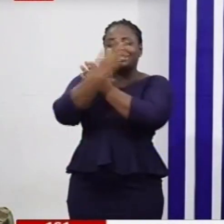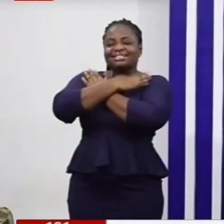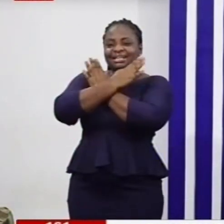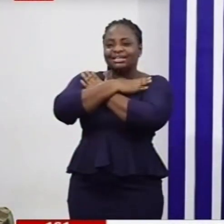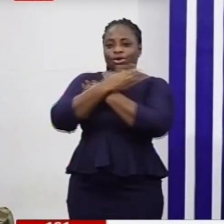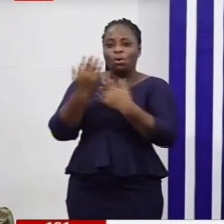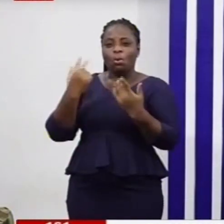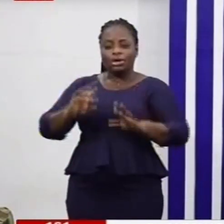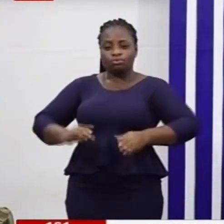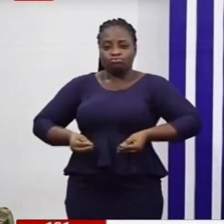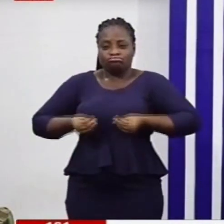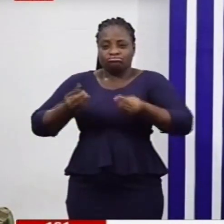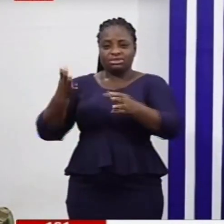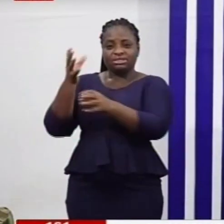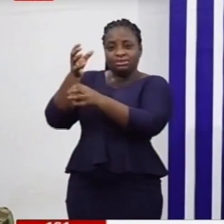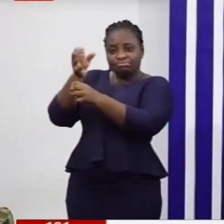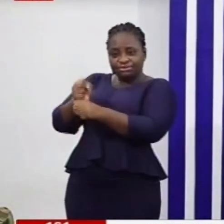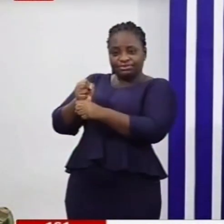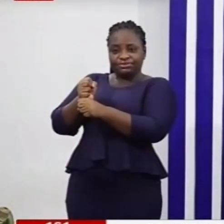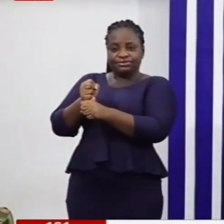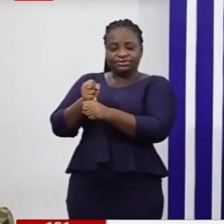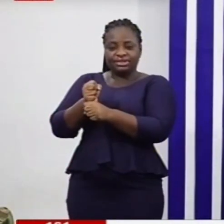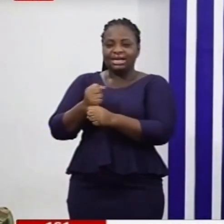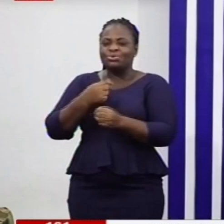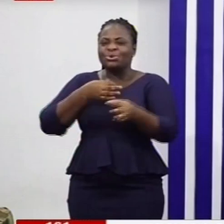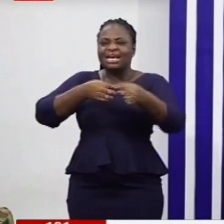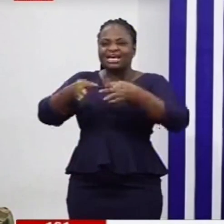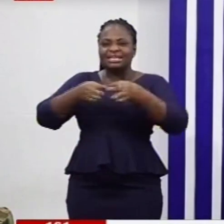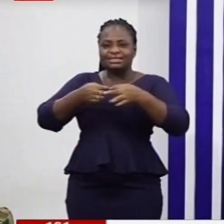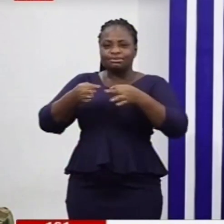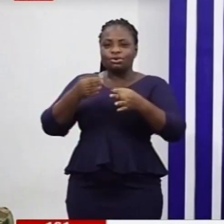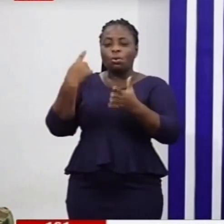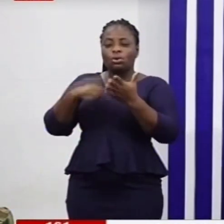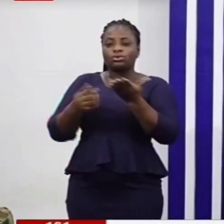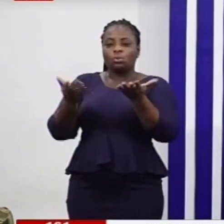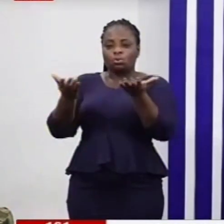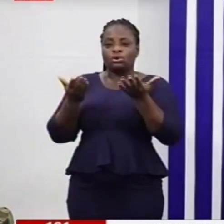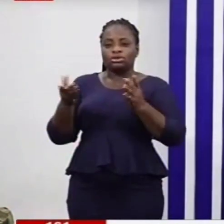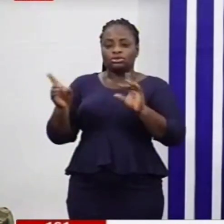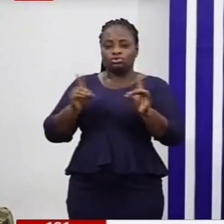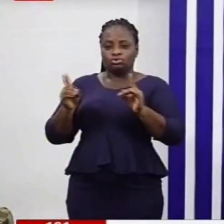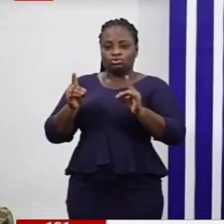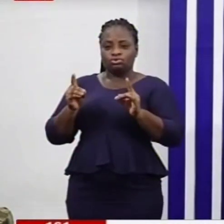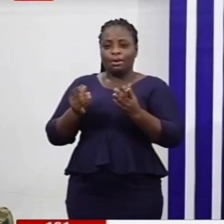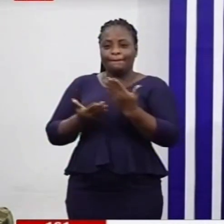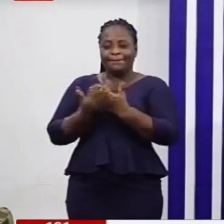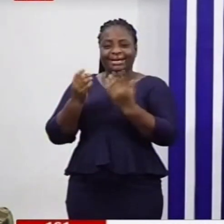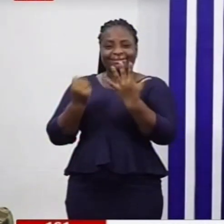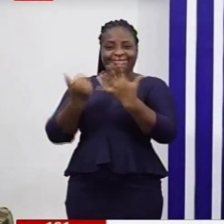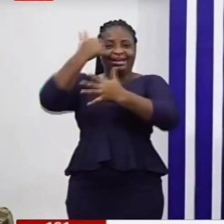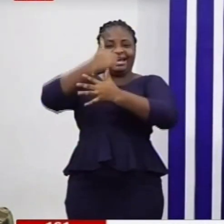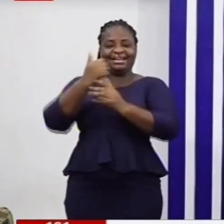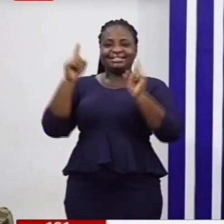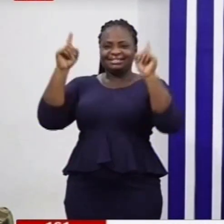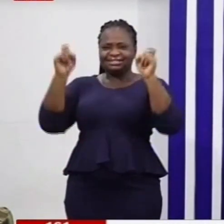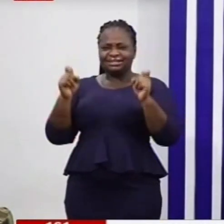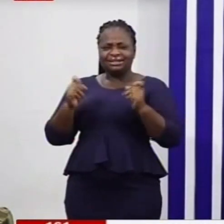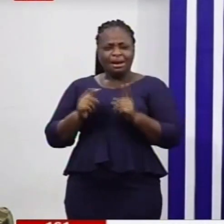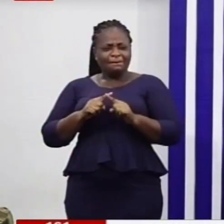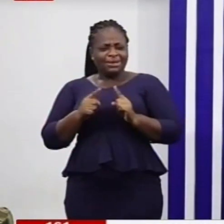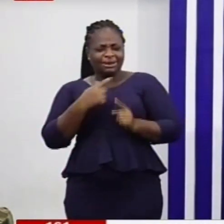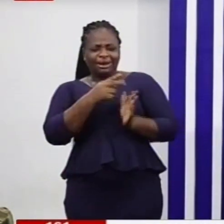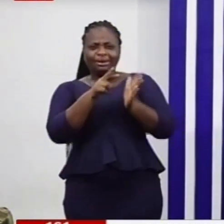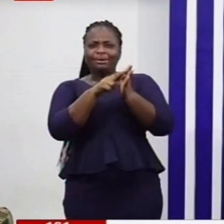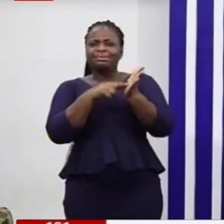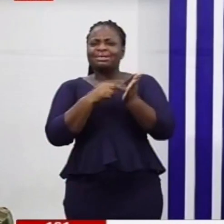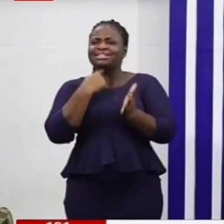when we provided a brief, we explained what we wanted to do by enhanced testing. Since then, there have been reports